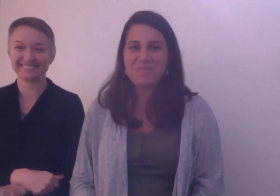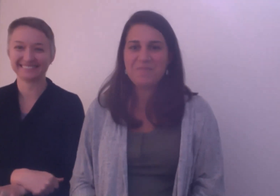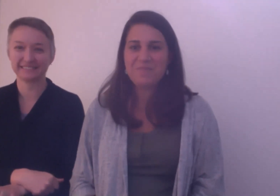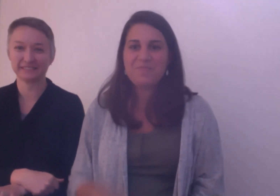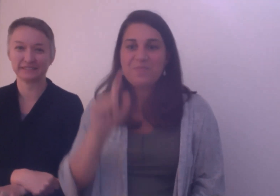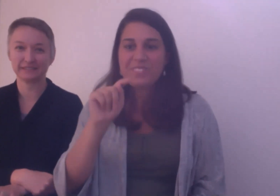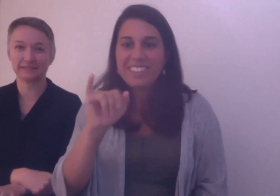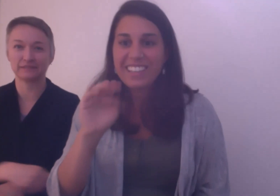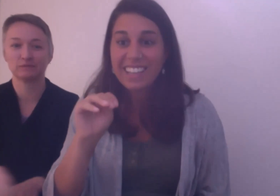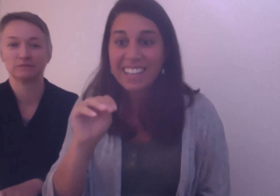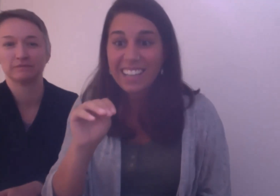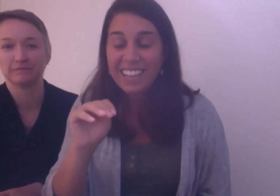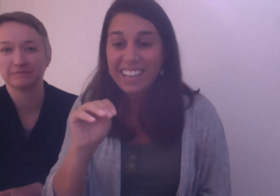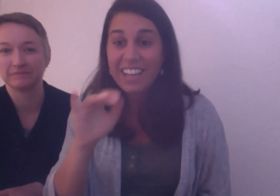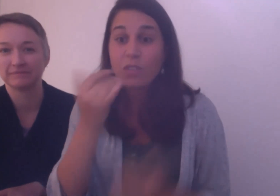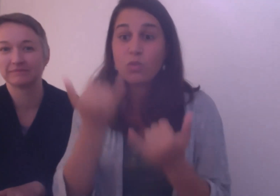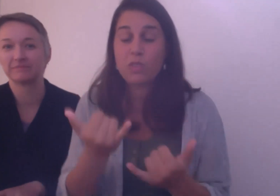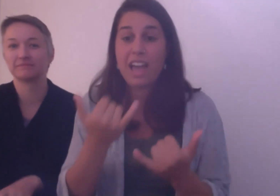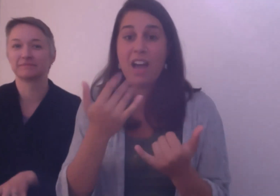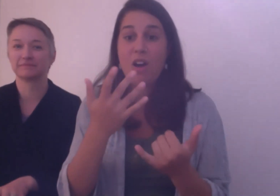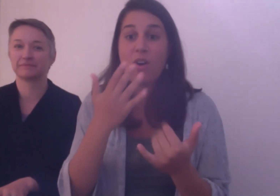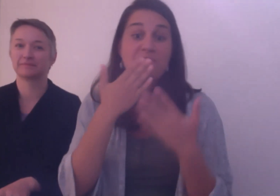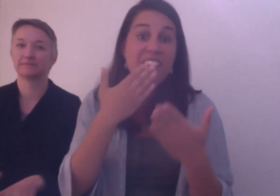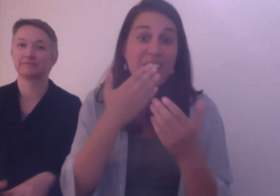For the committee will be in the other chat room. So thank you,